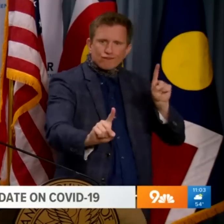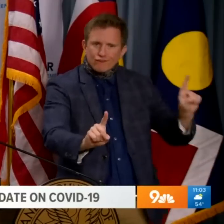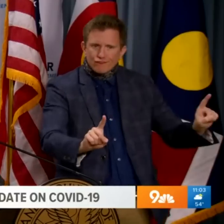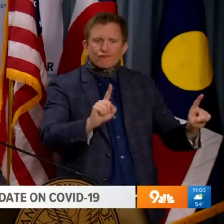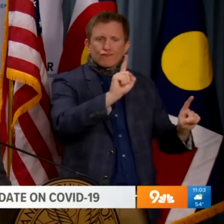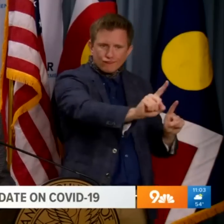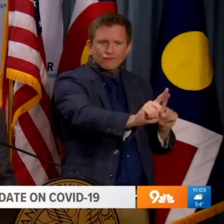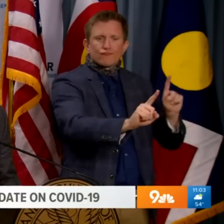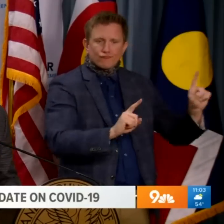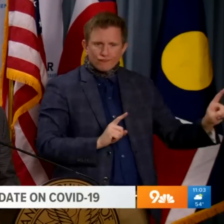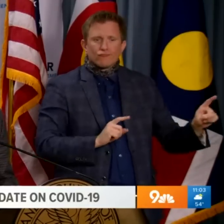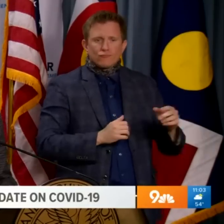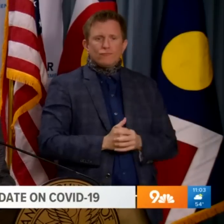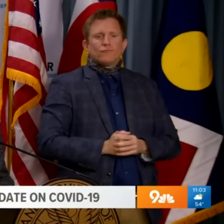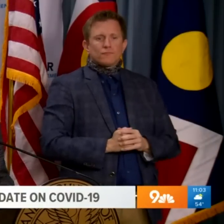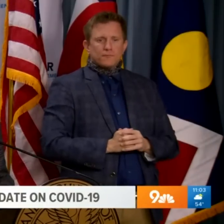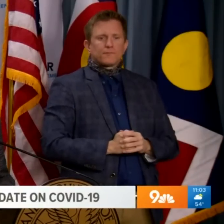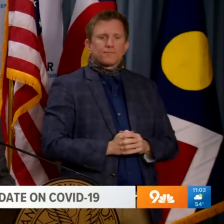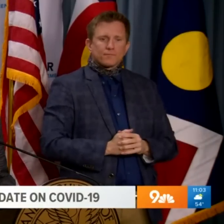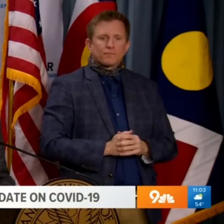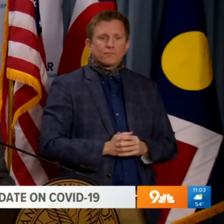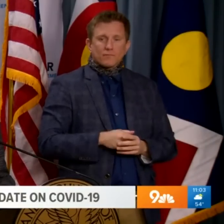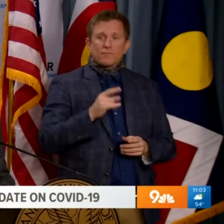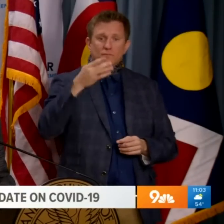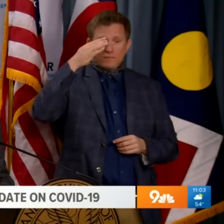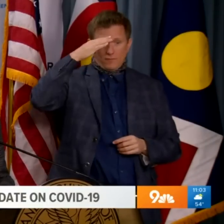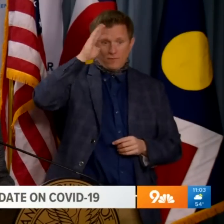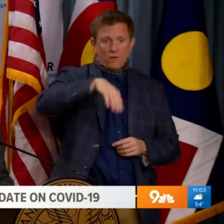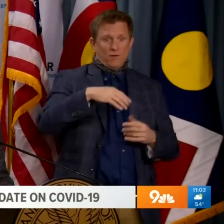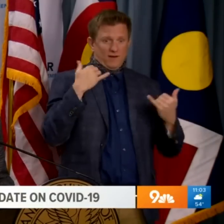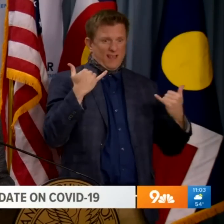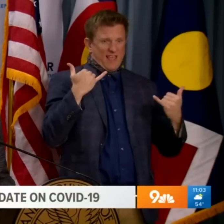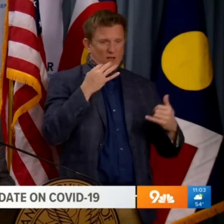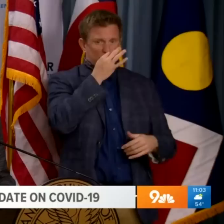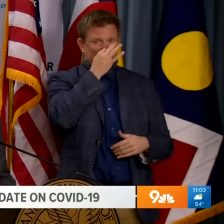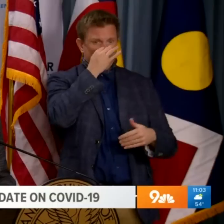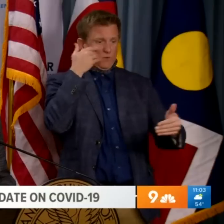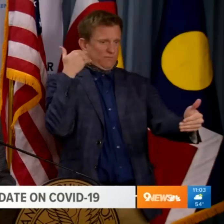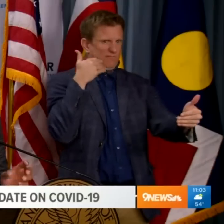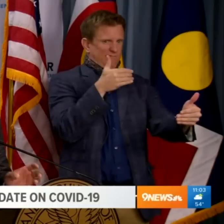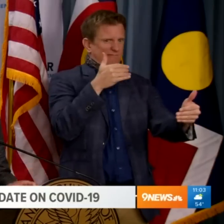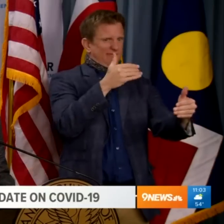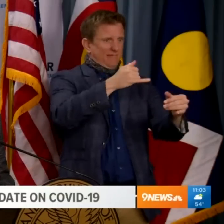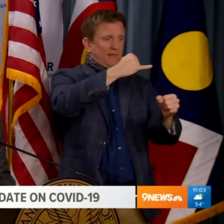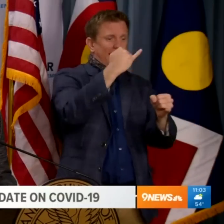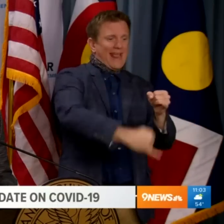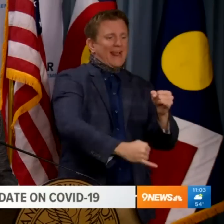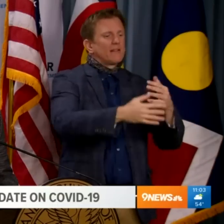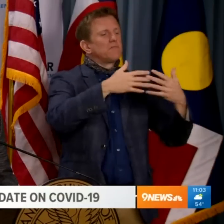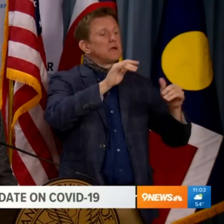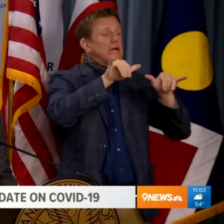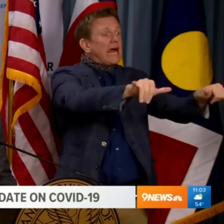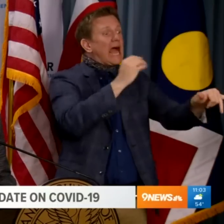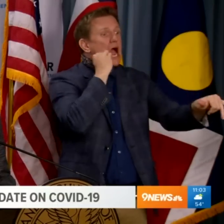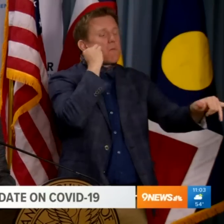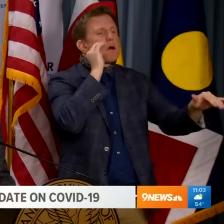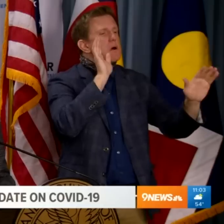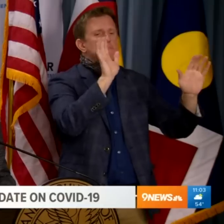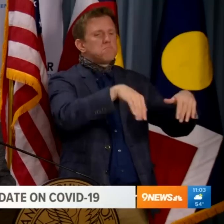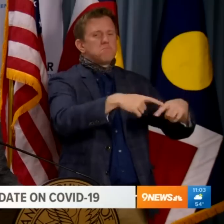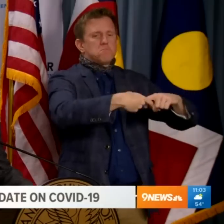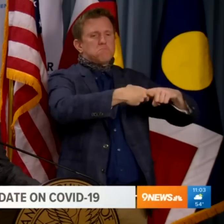appear to be slowing. These are very encouraging signs that our efforts to stay at home and physically distance from